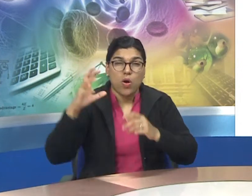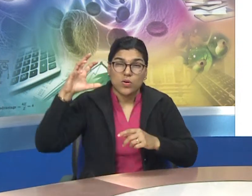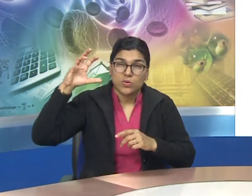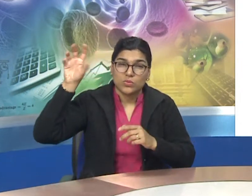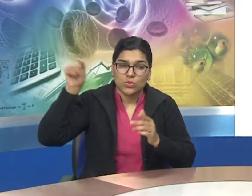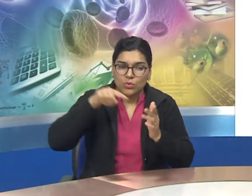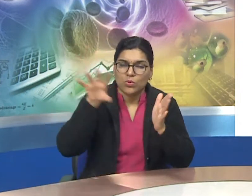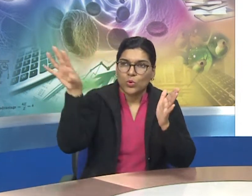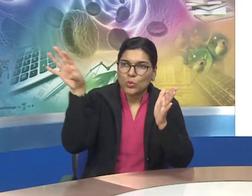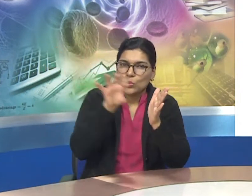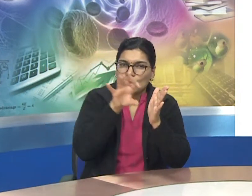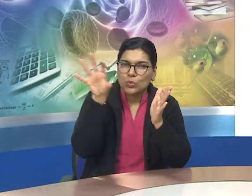This solar plant